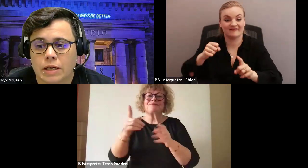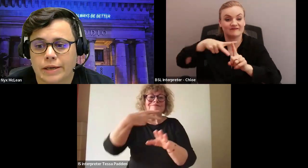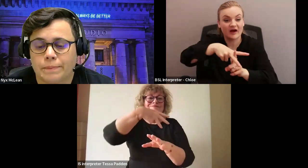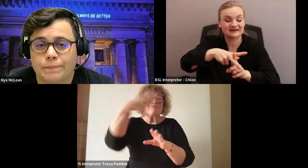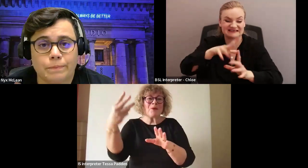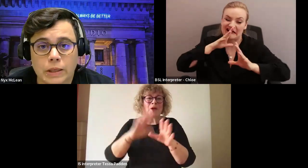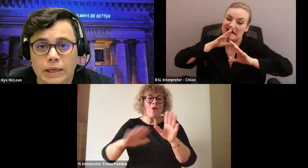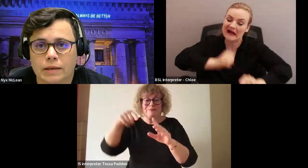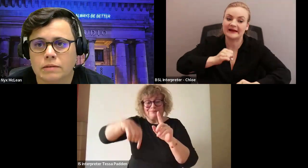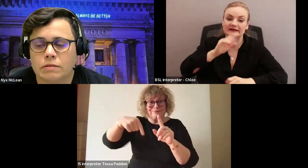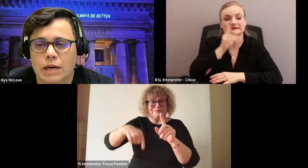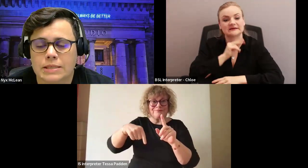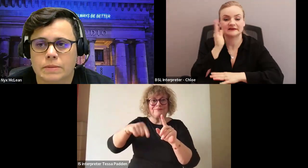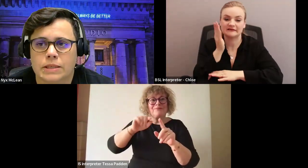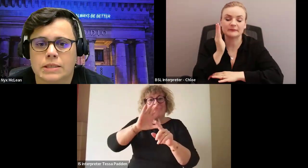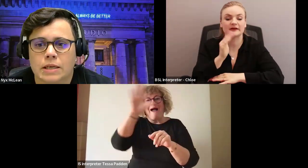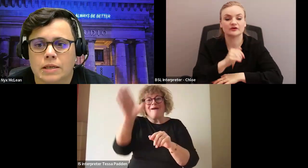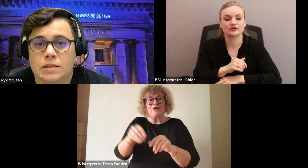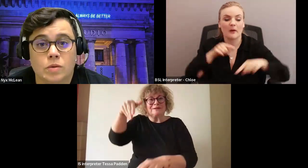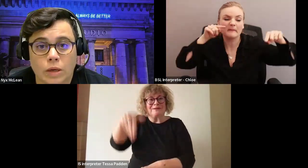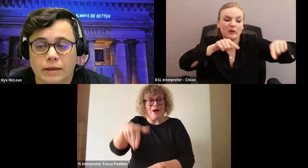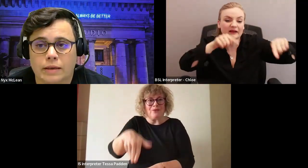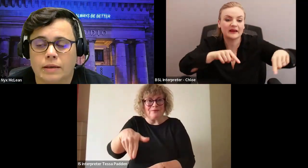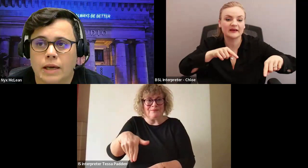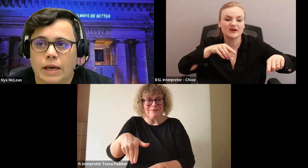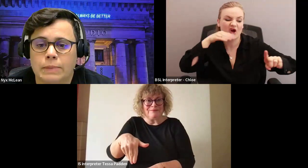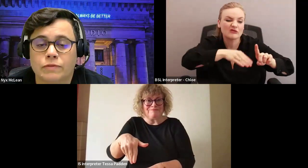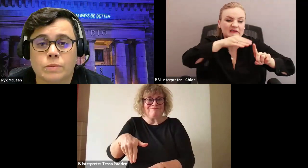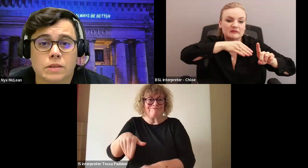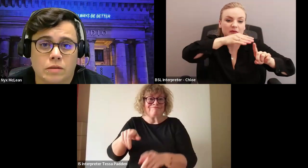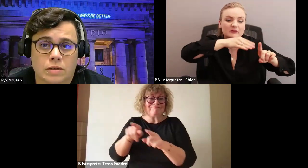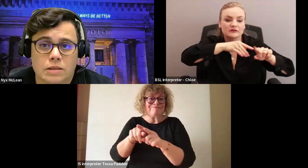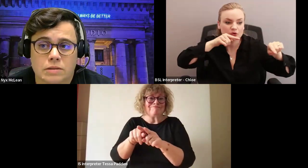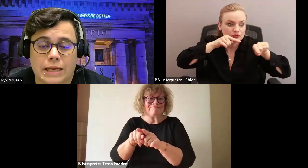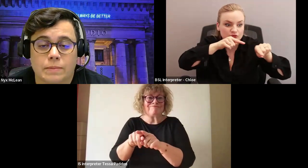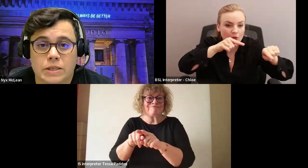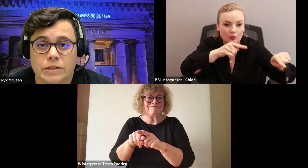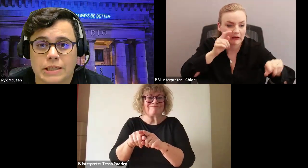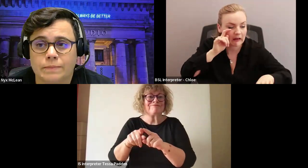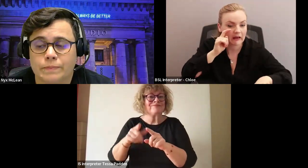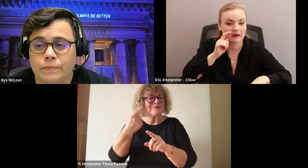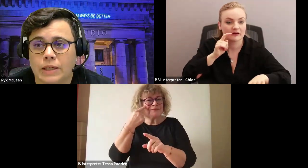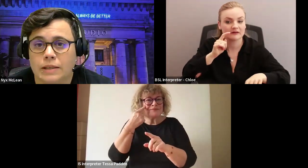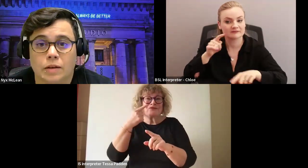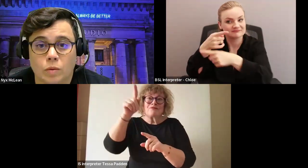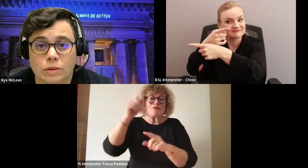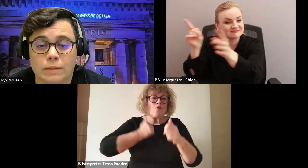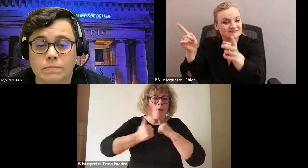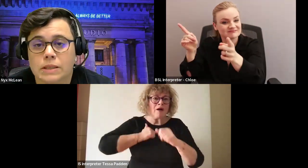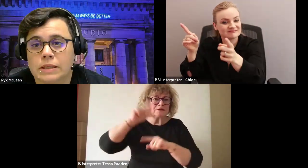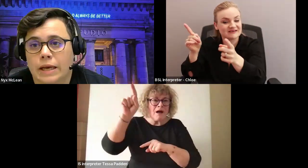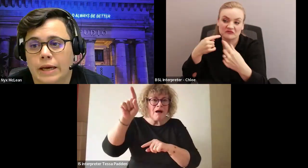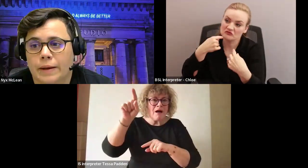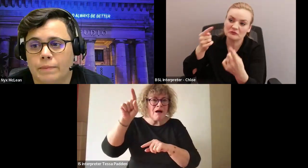speech, bullying, harassment, stalking, platforms did not take them seriously. They either ignored